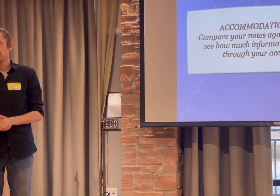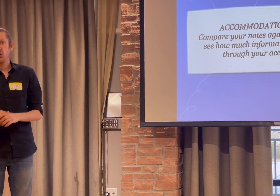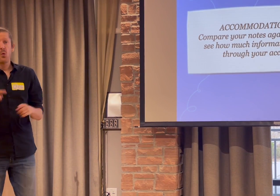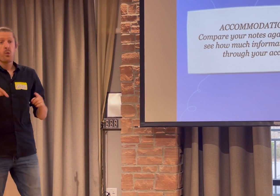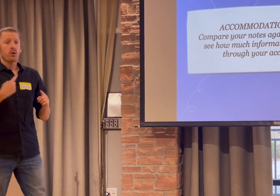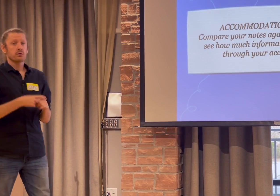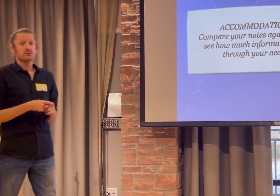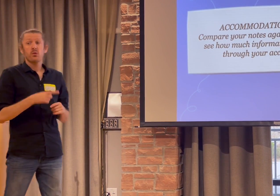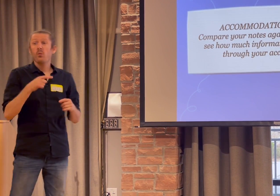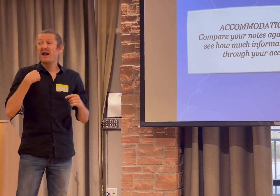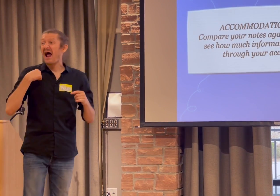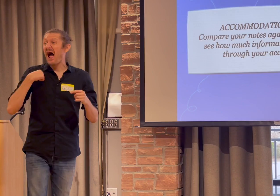take a look here.